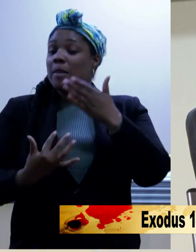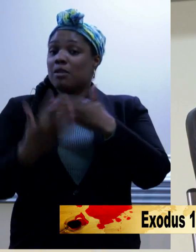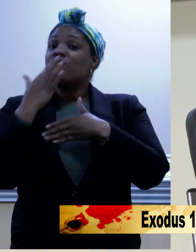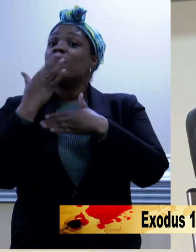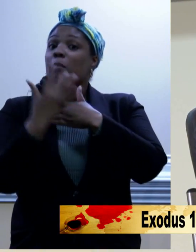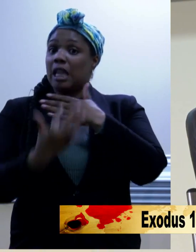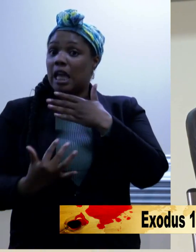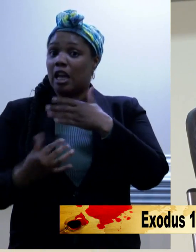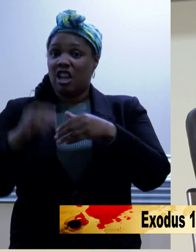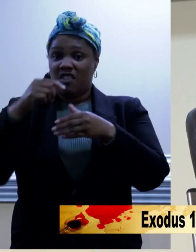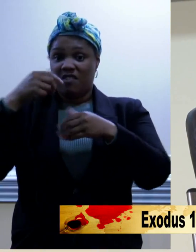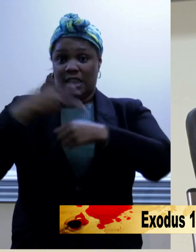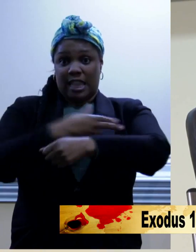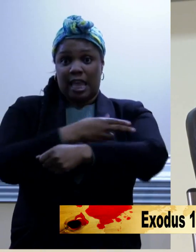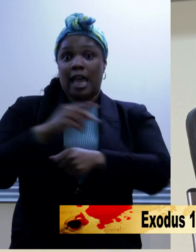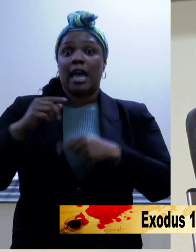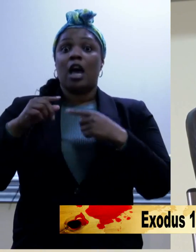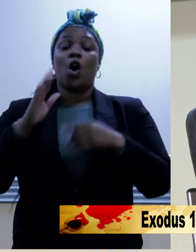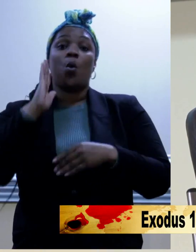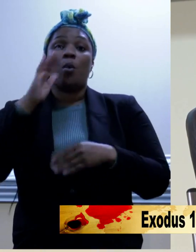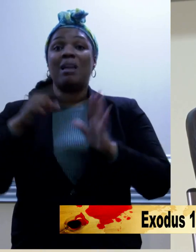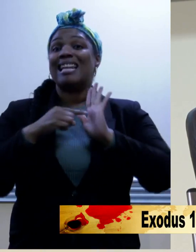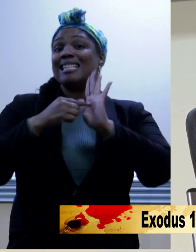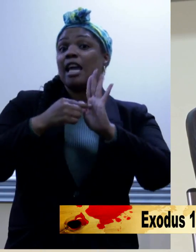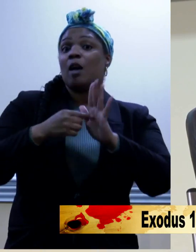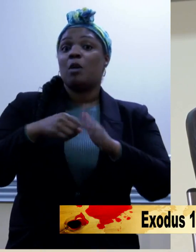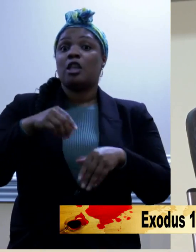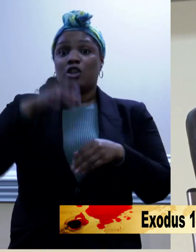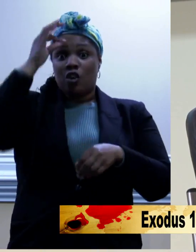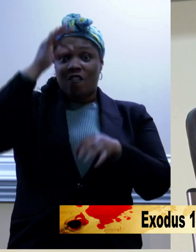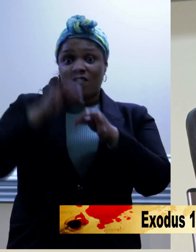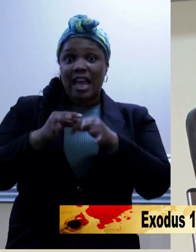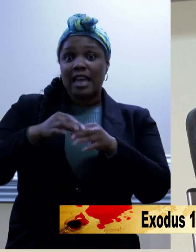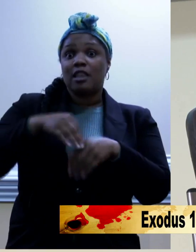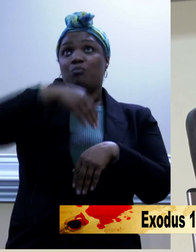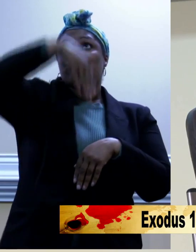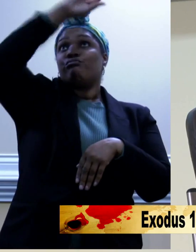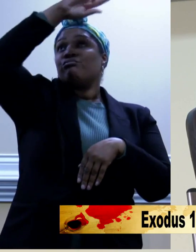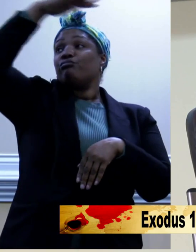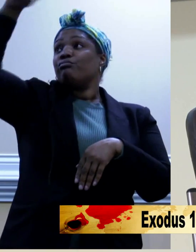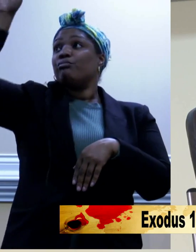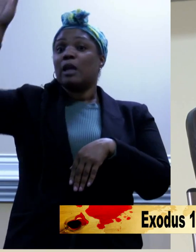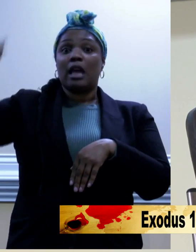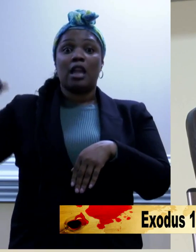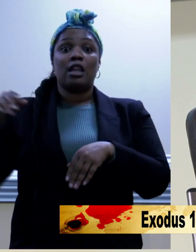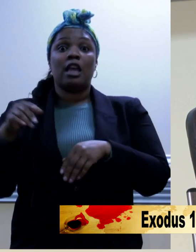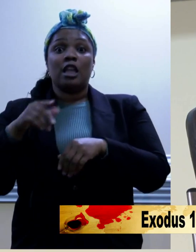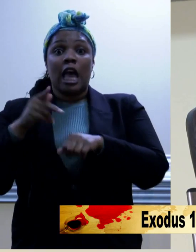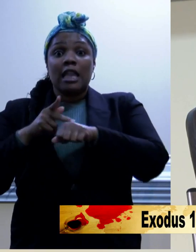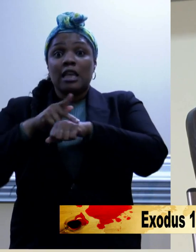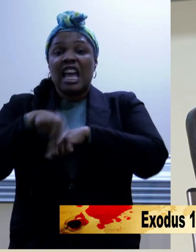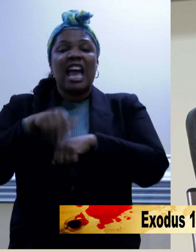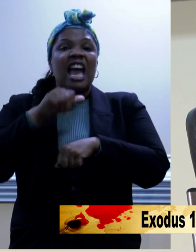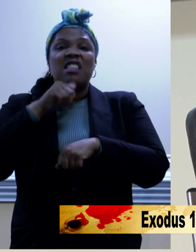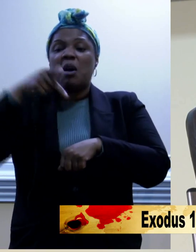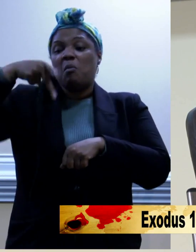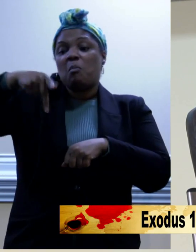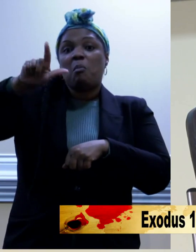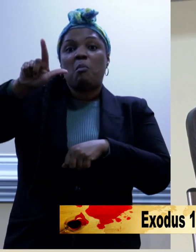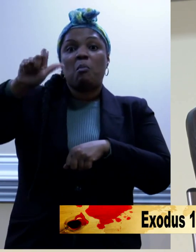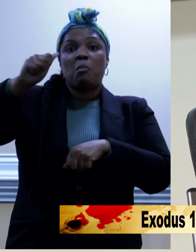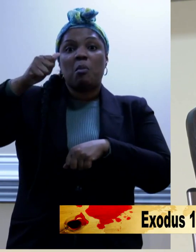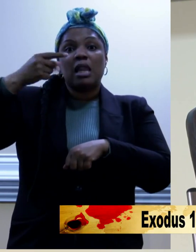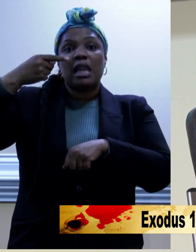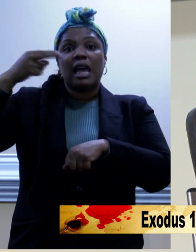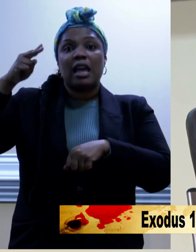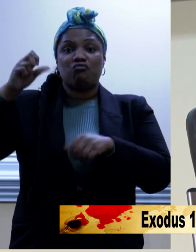upon the houses where you are. Uh-huh. And when I see the blood, I will pass over you. And the plague shall not be upon you to destroy you